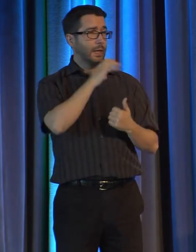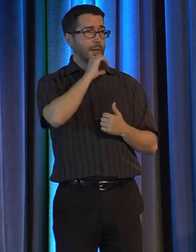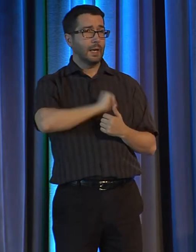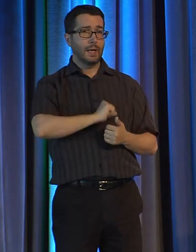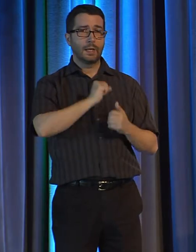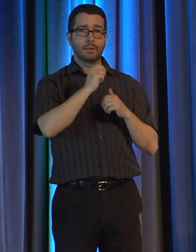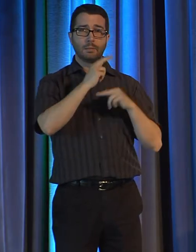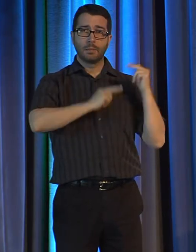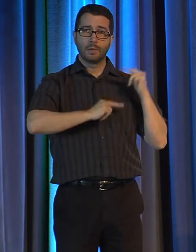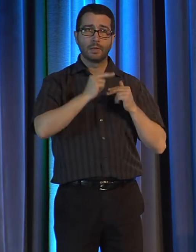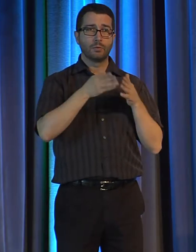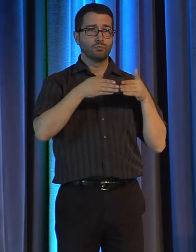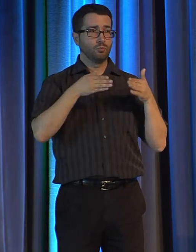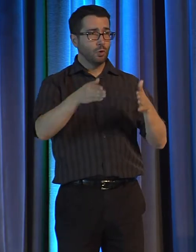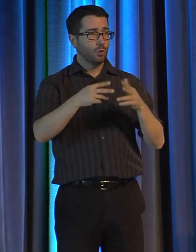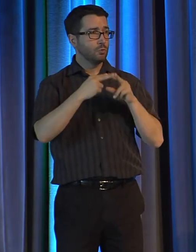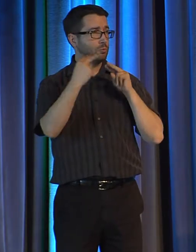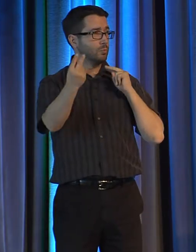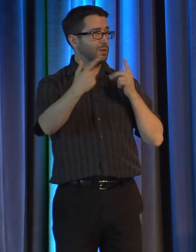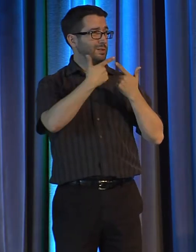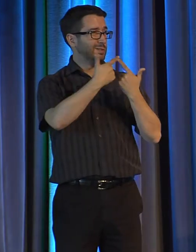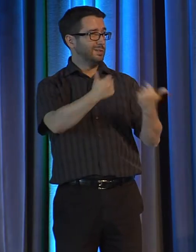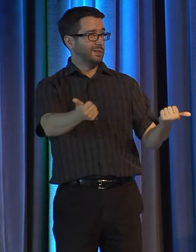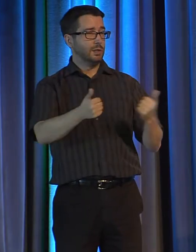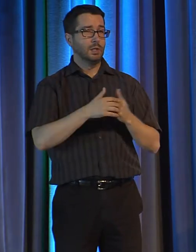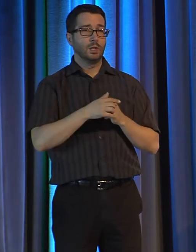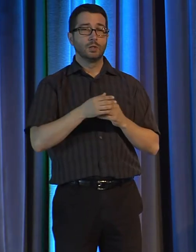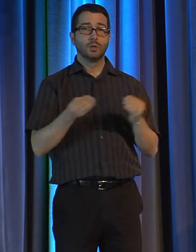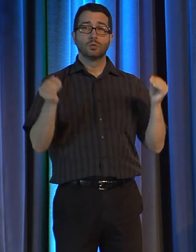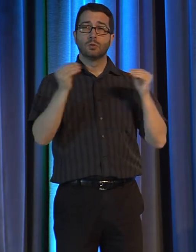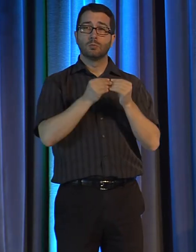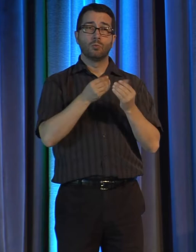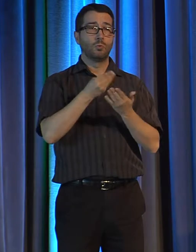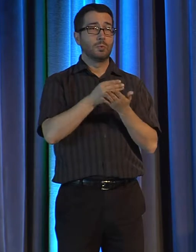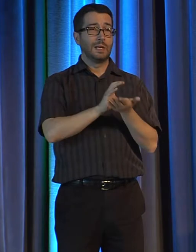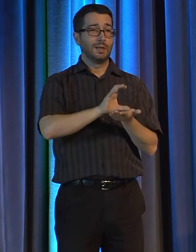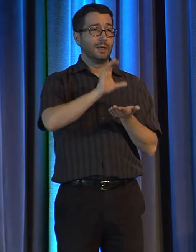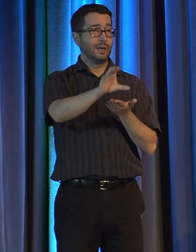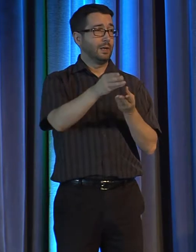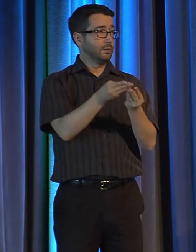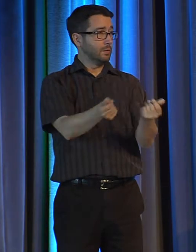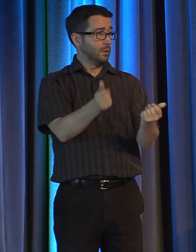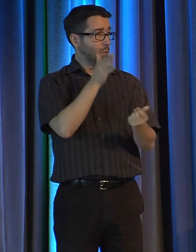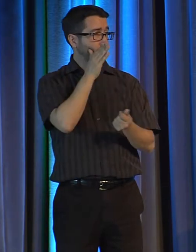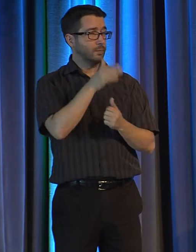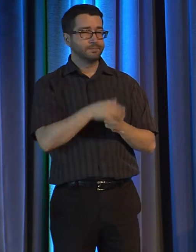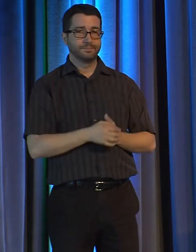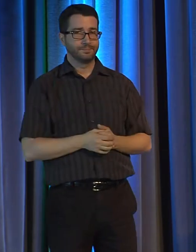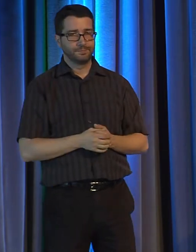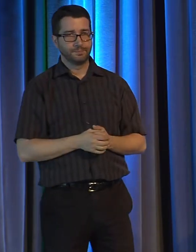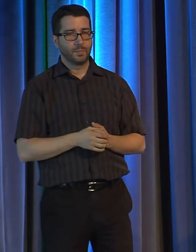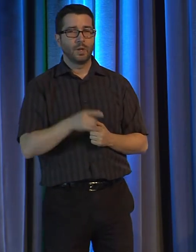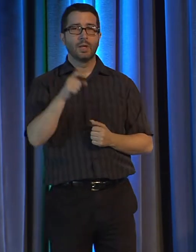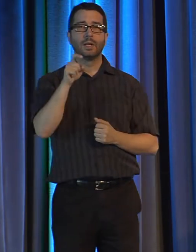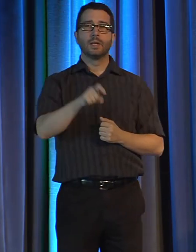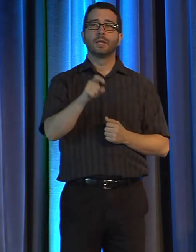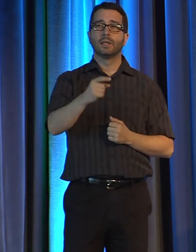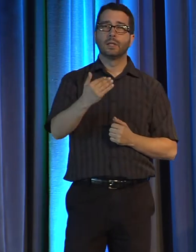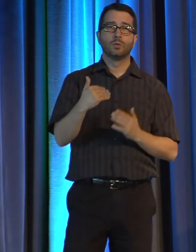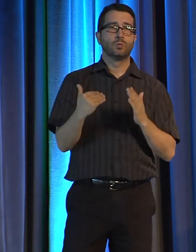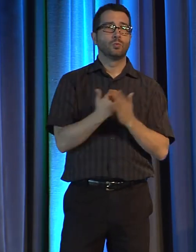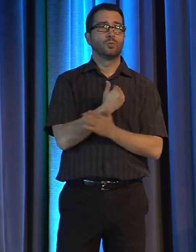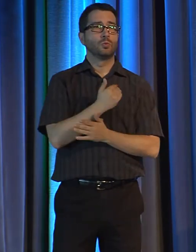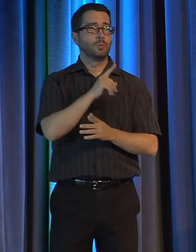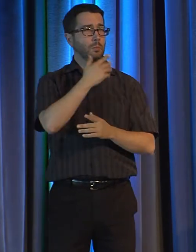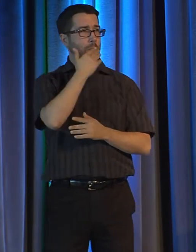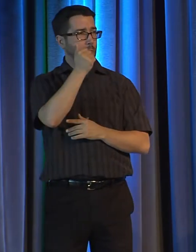some. Just putting more money into our system is not going to solve these problems. We need new and better ways of care and